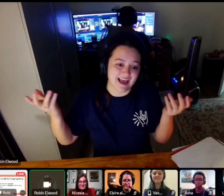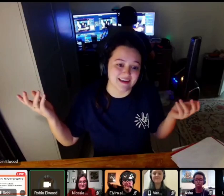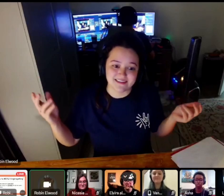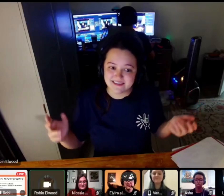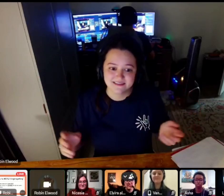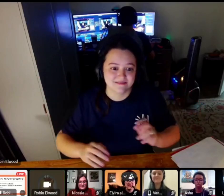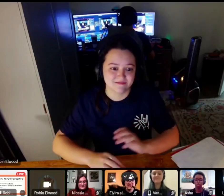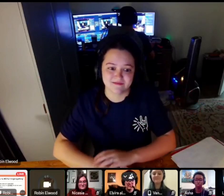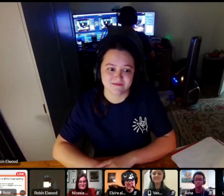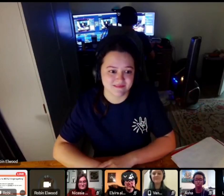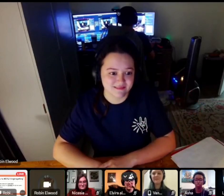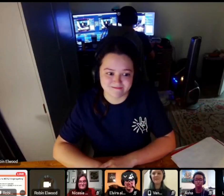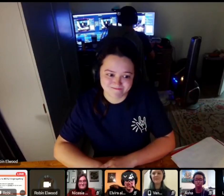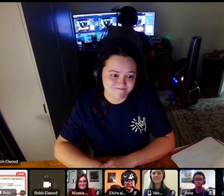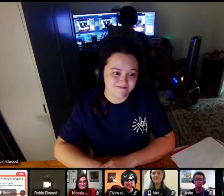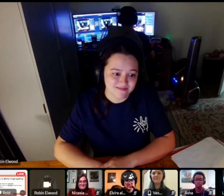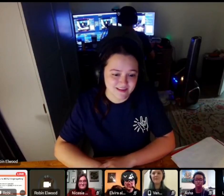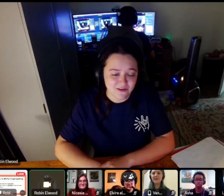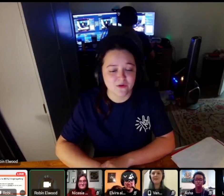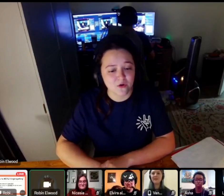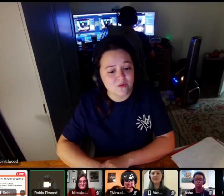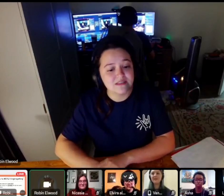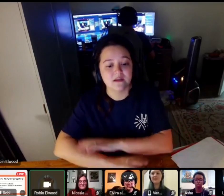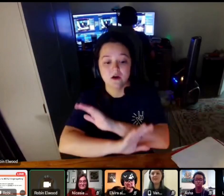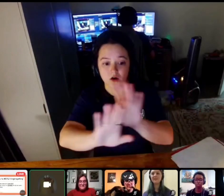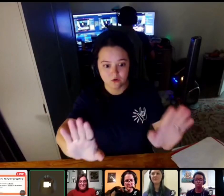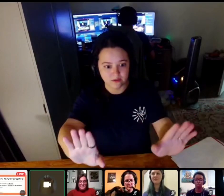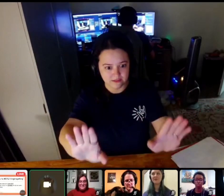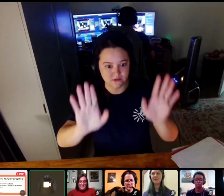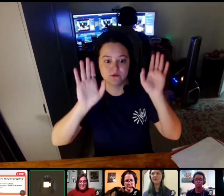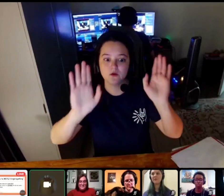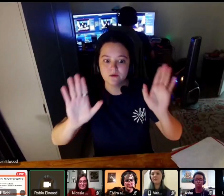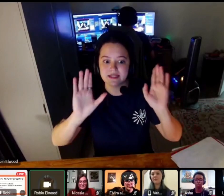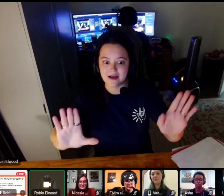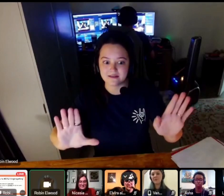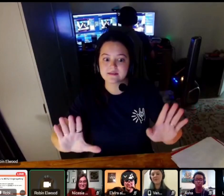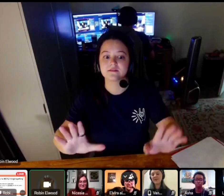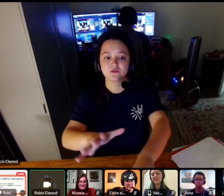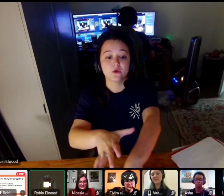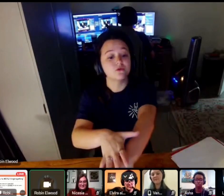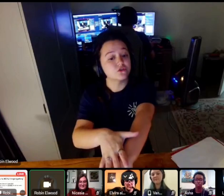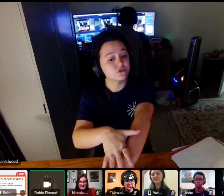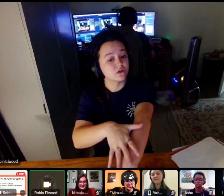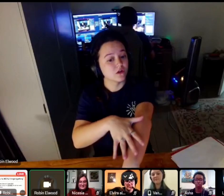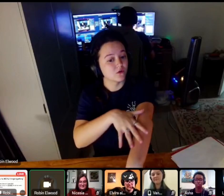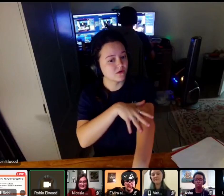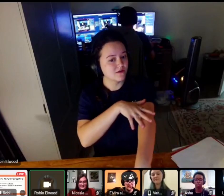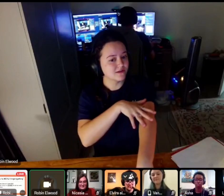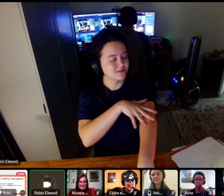guess. You can always ask to go slower. Here's a